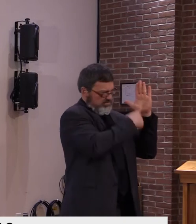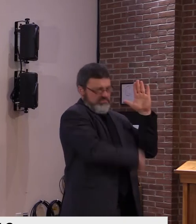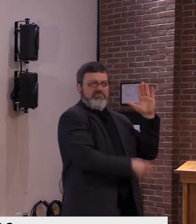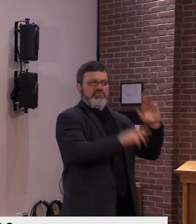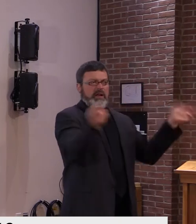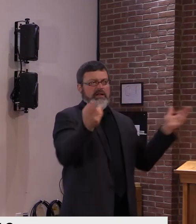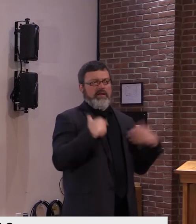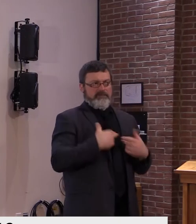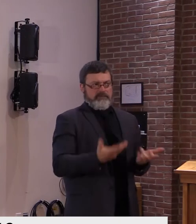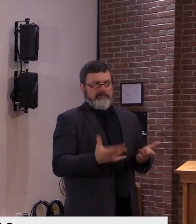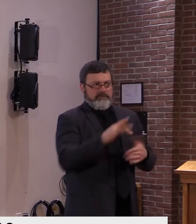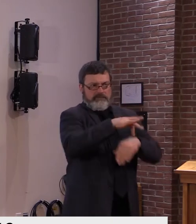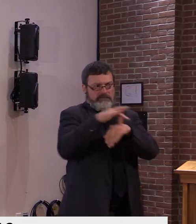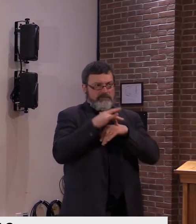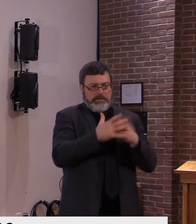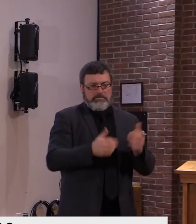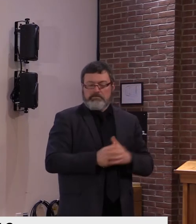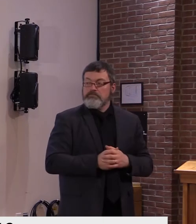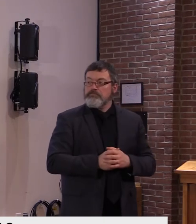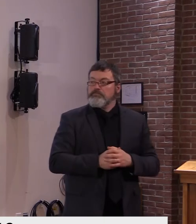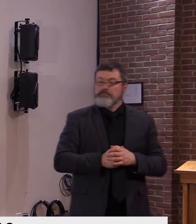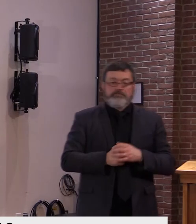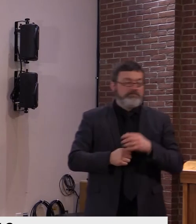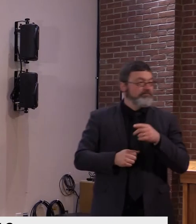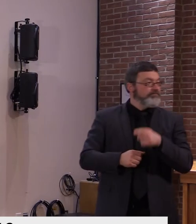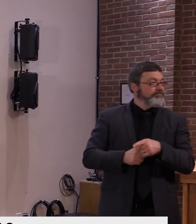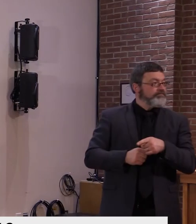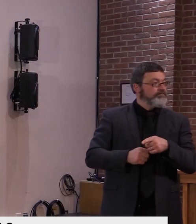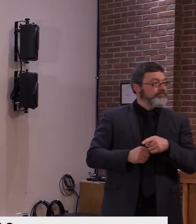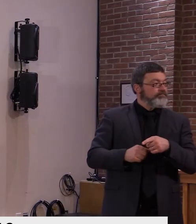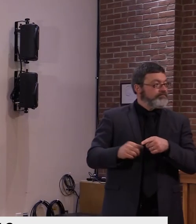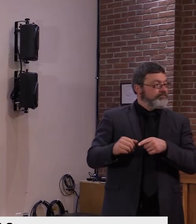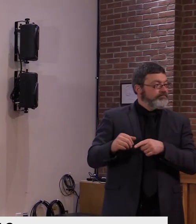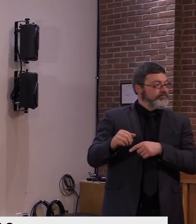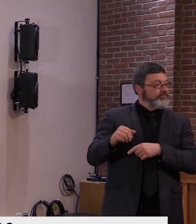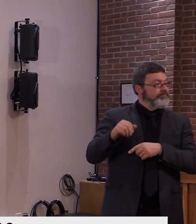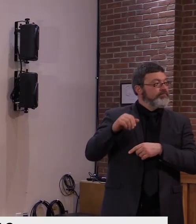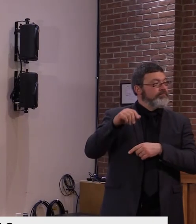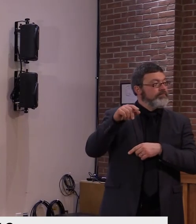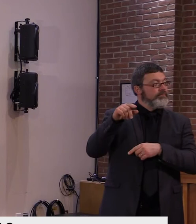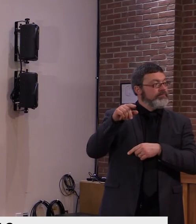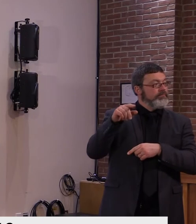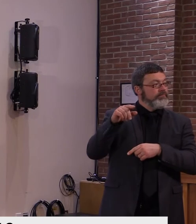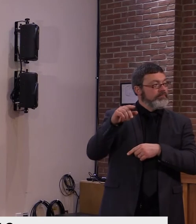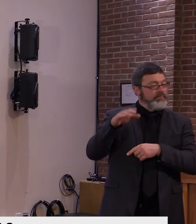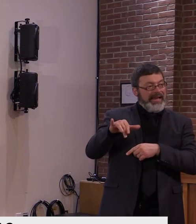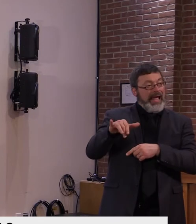And I just want to add to Dr. Levine, on the website of the Department of Mental Health,